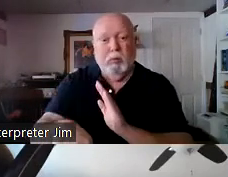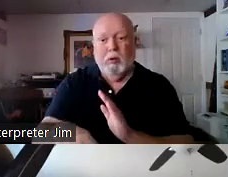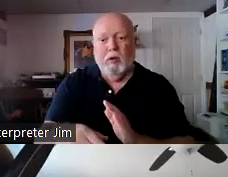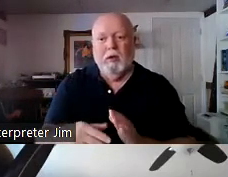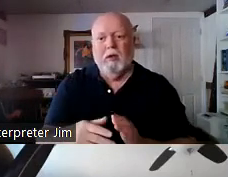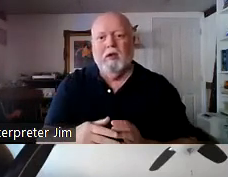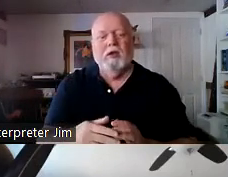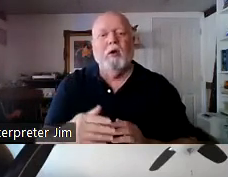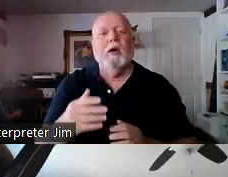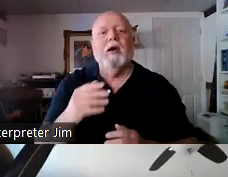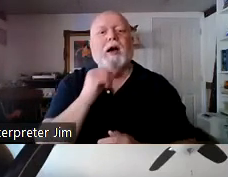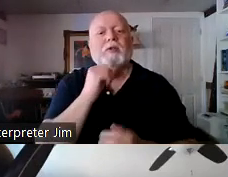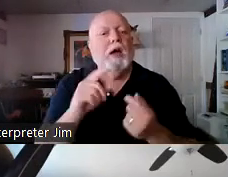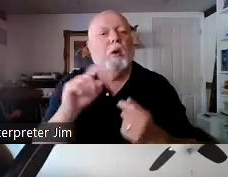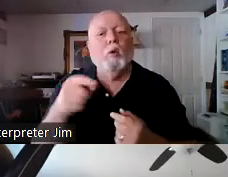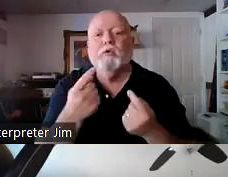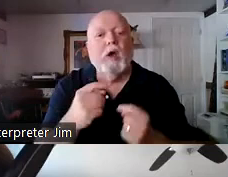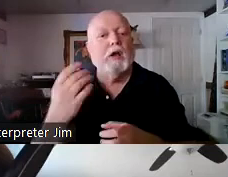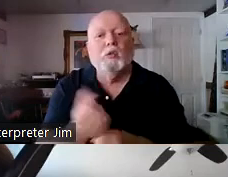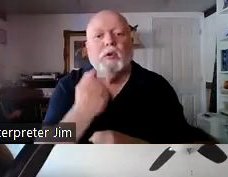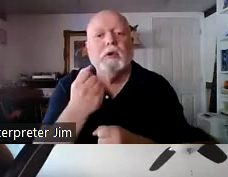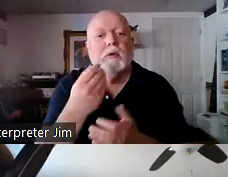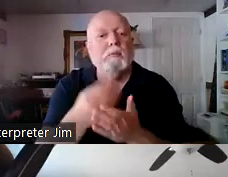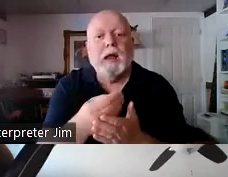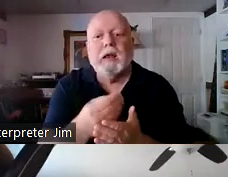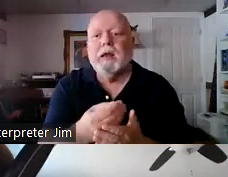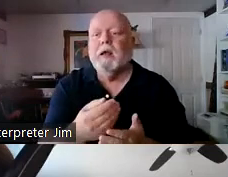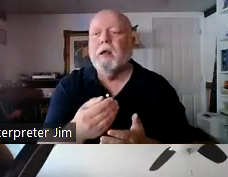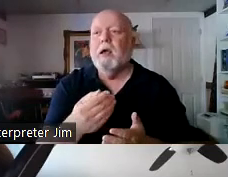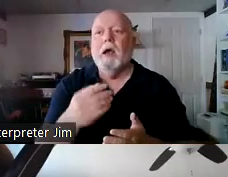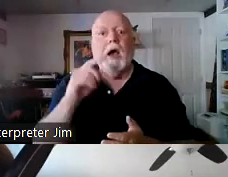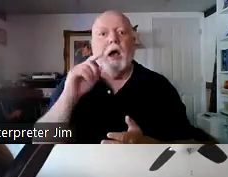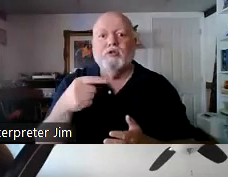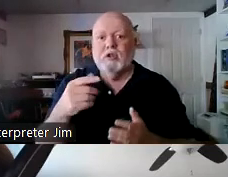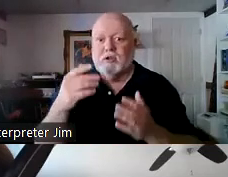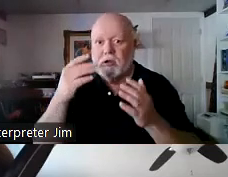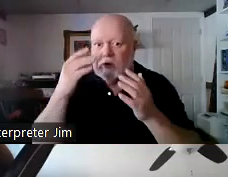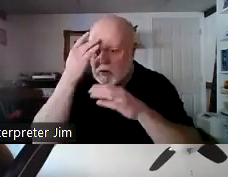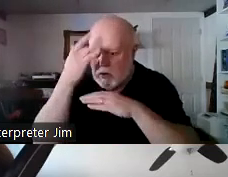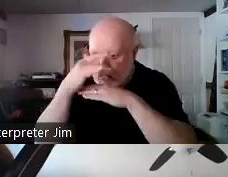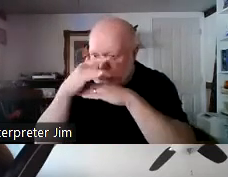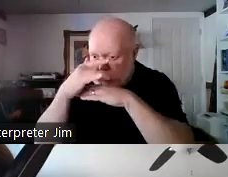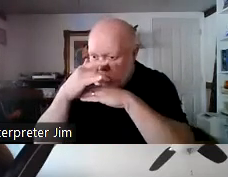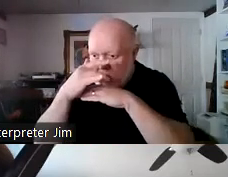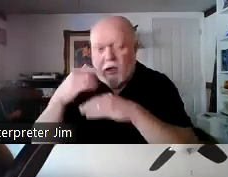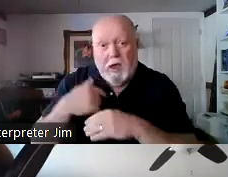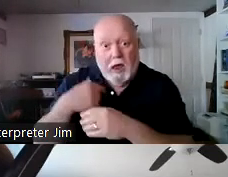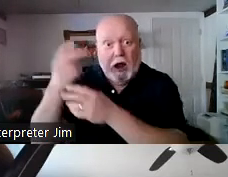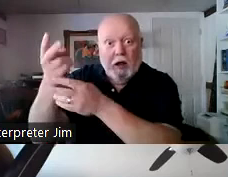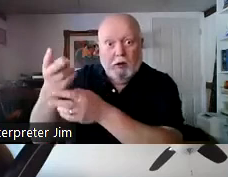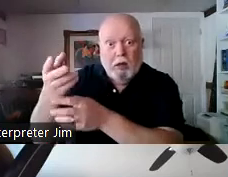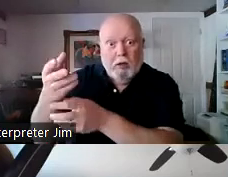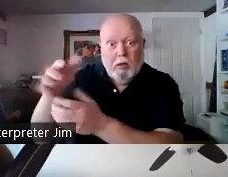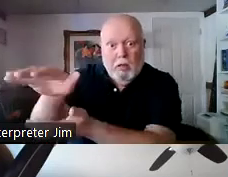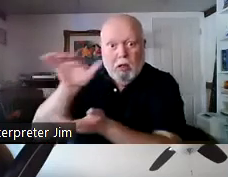money. It had gotten to the point where I was so far into it, where I'd taken so much from my 401k that I just kept